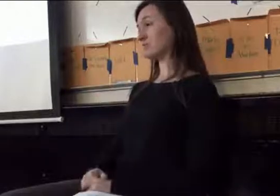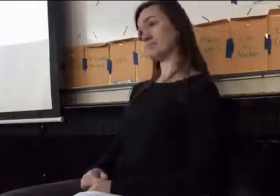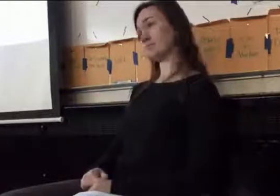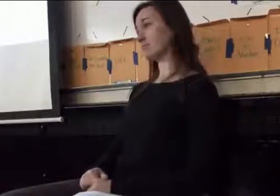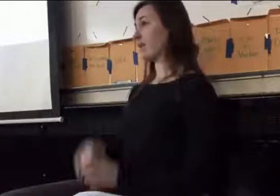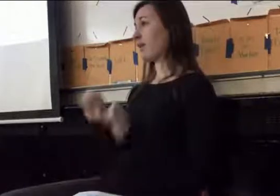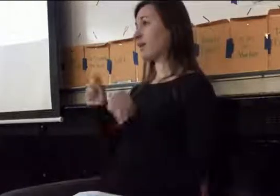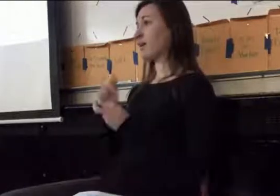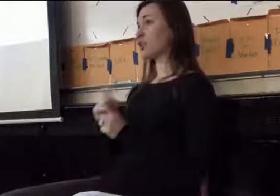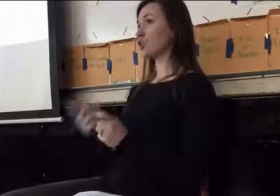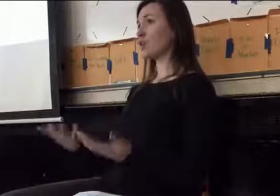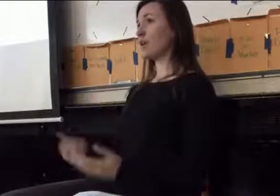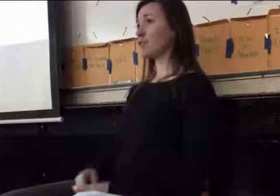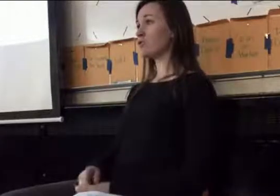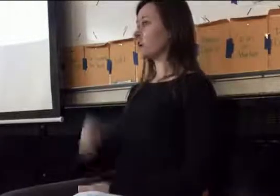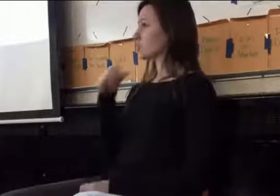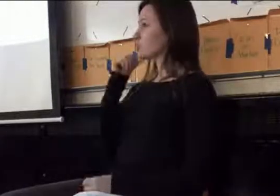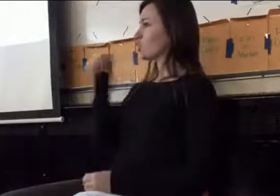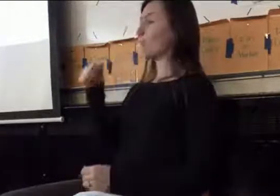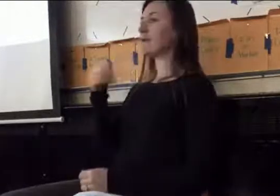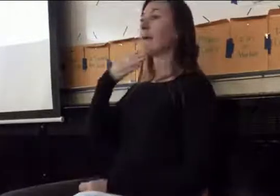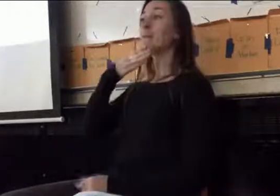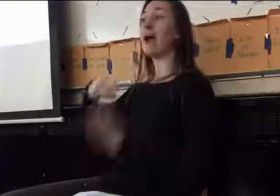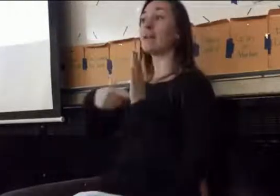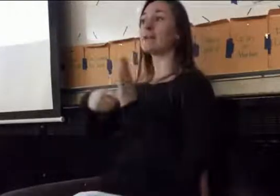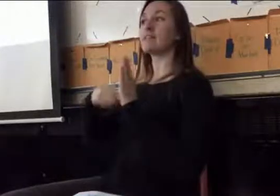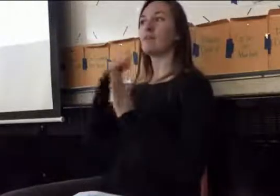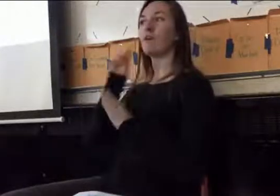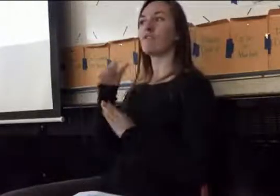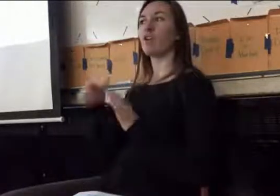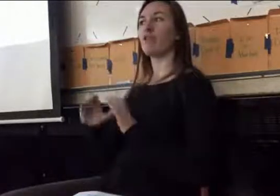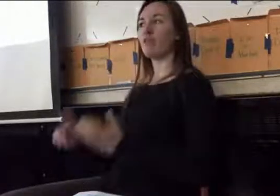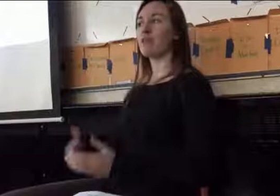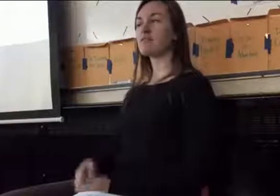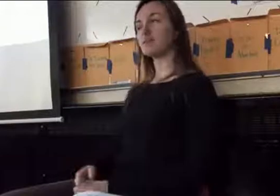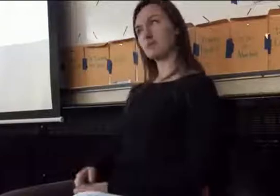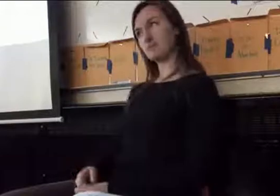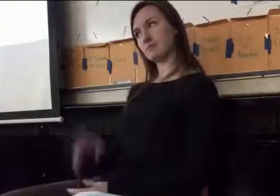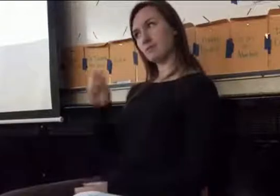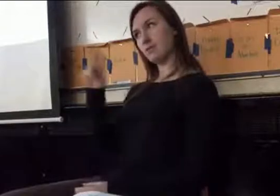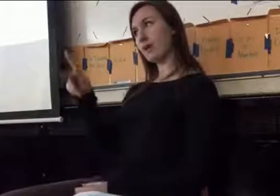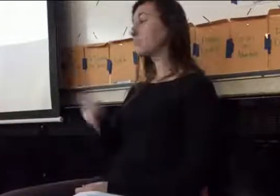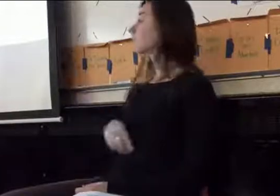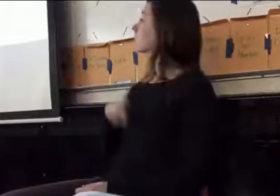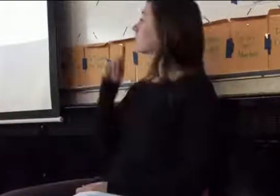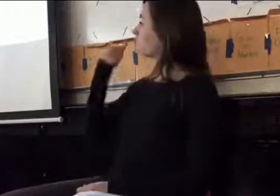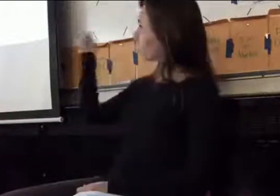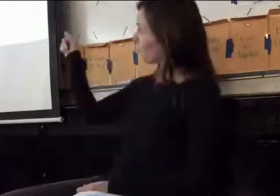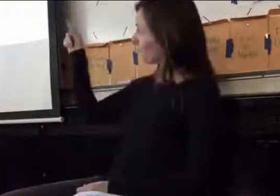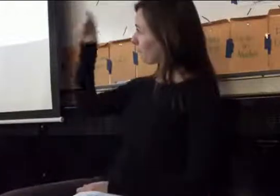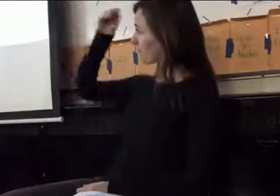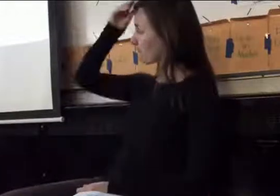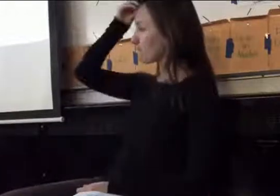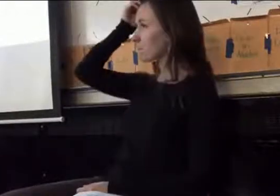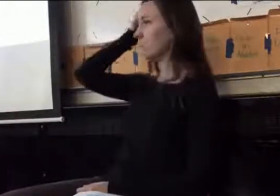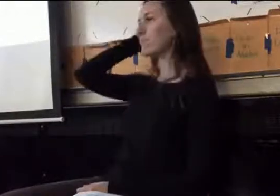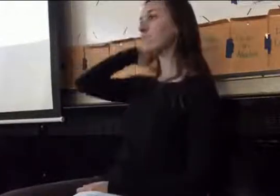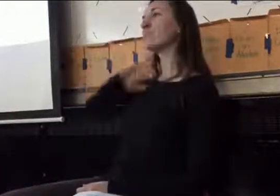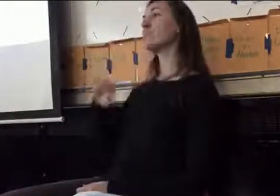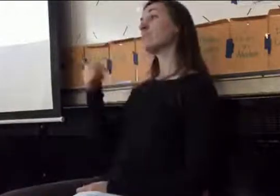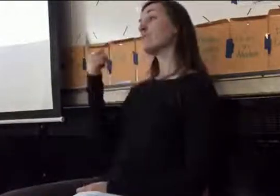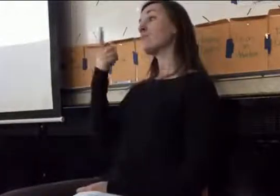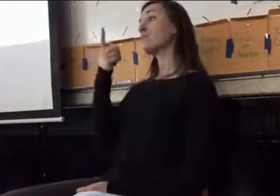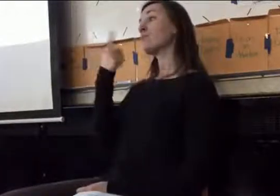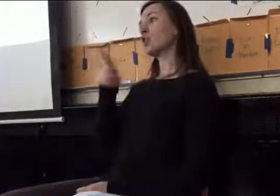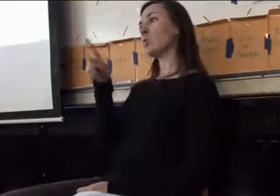Yeah. Okay? Don't be an example for other classes of what you shouldn't do. So, John D. Rockefeller. You guys should all know who he is.